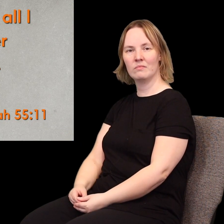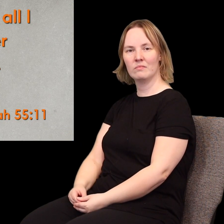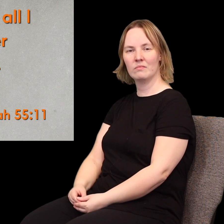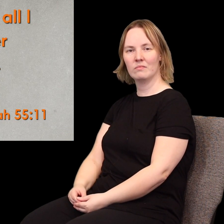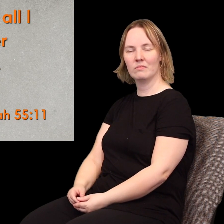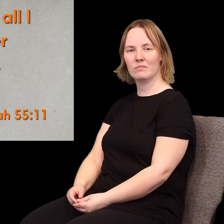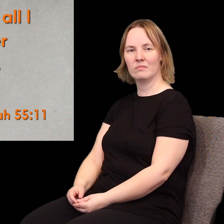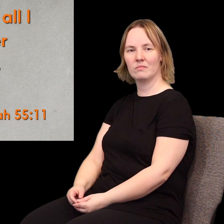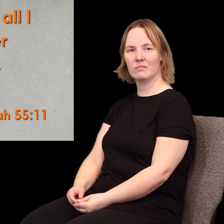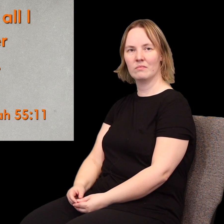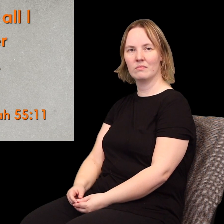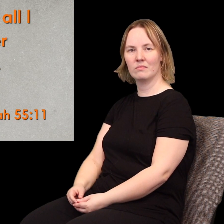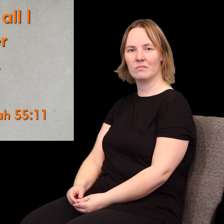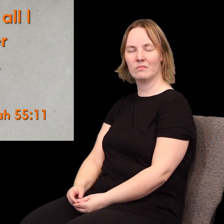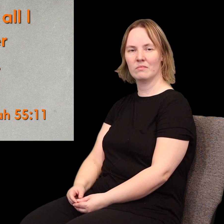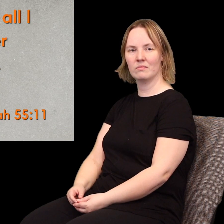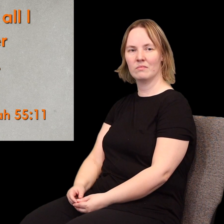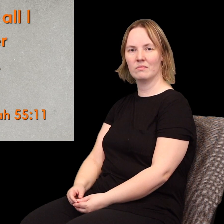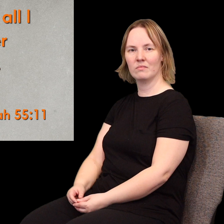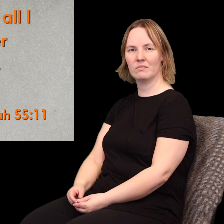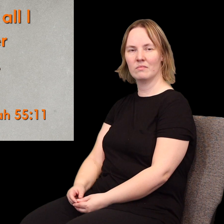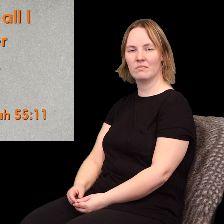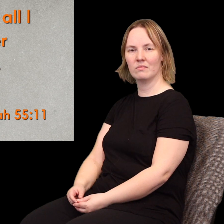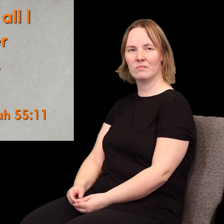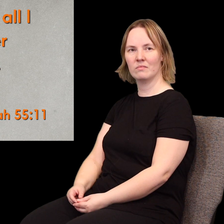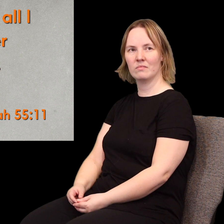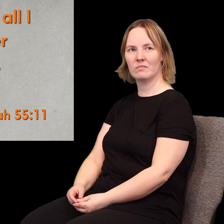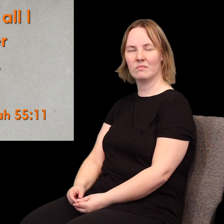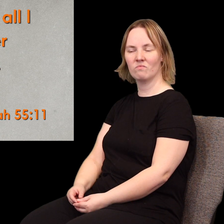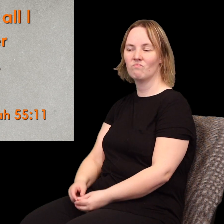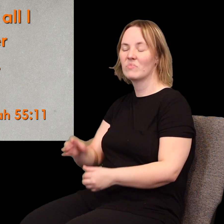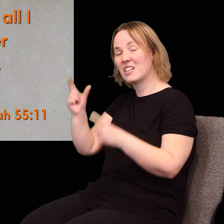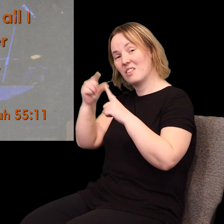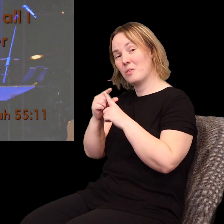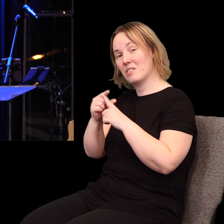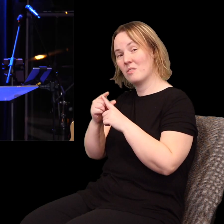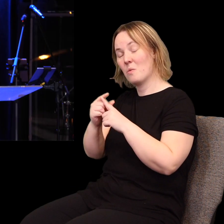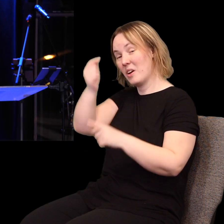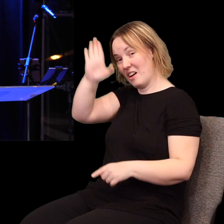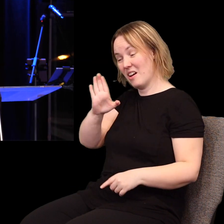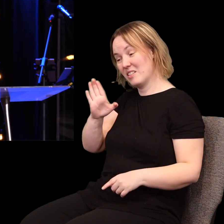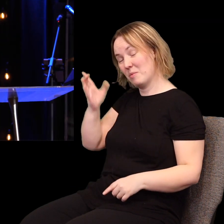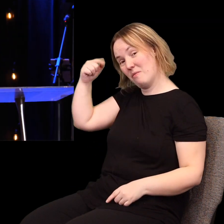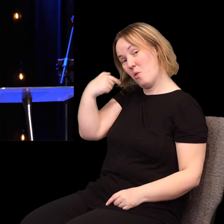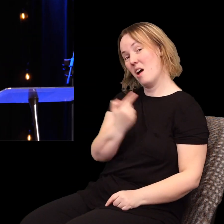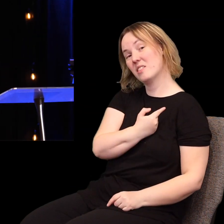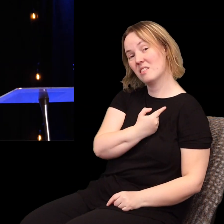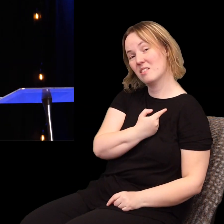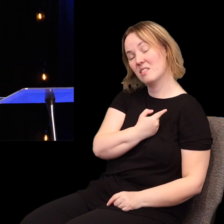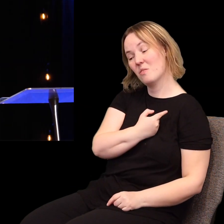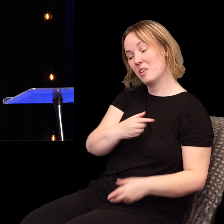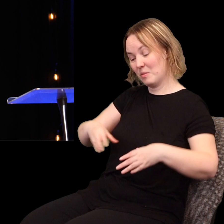my word will accomplish all I want it to and prosper everywhere I send it. So in other words, when God has something for